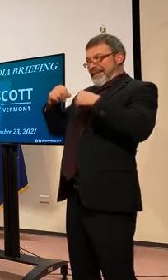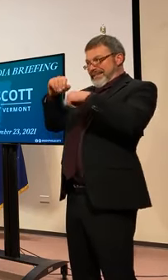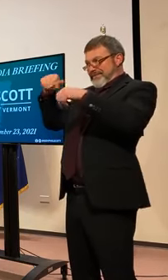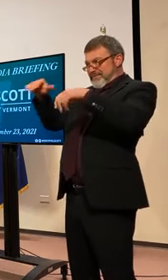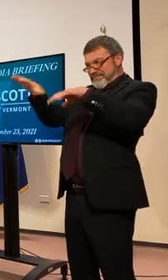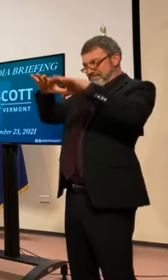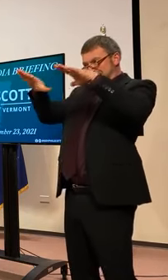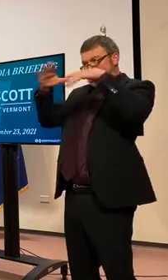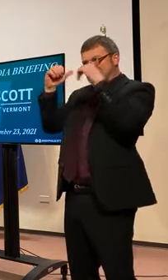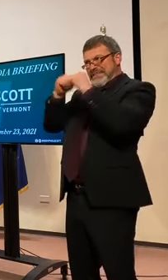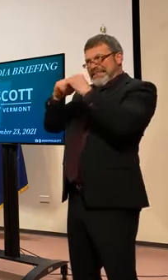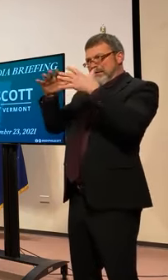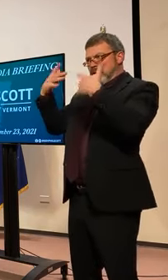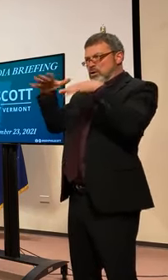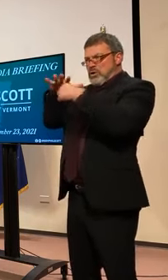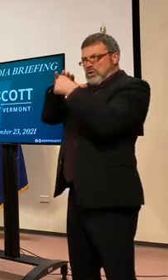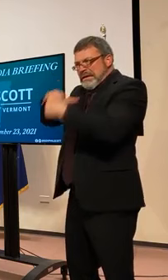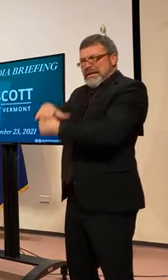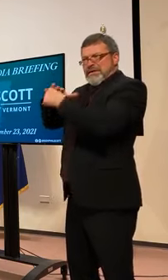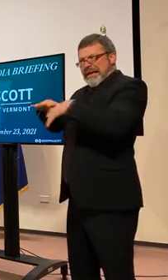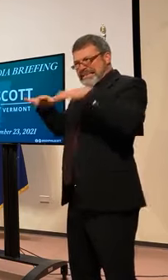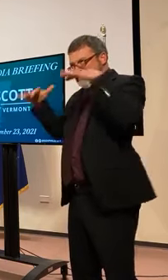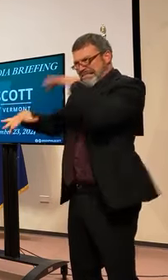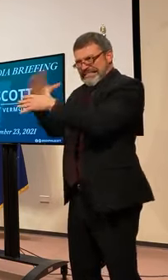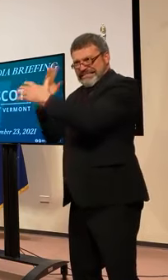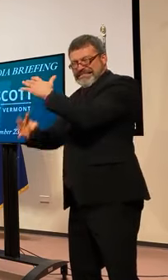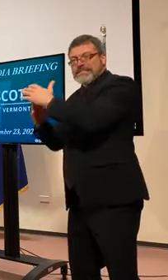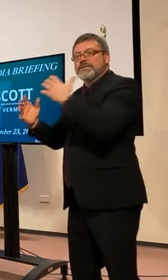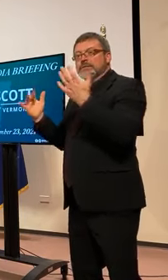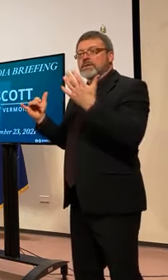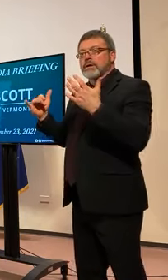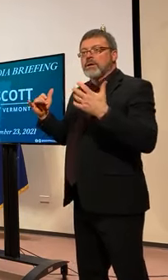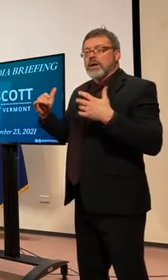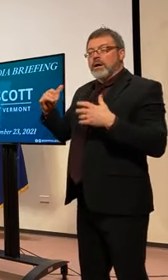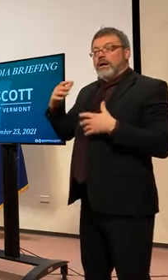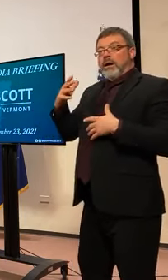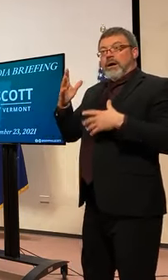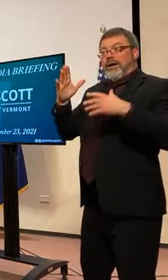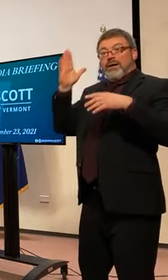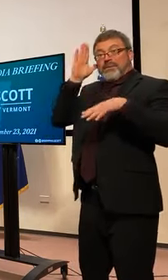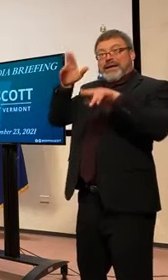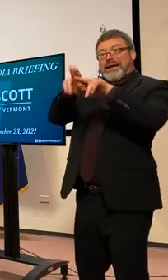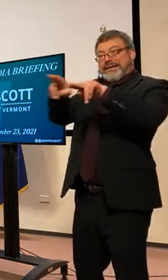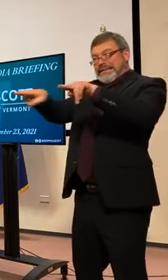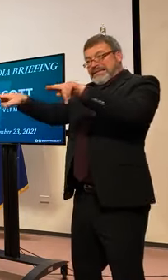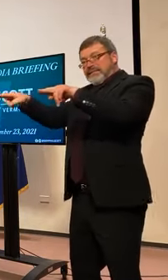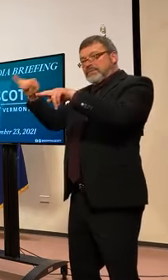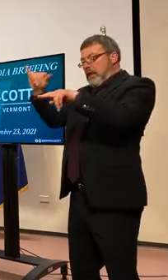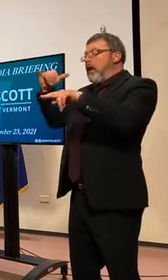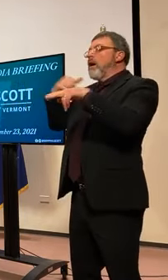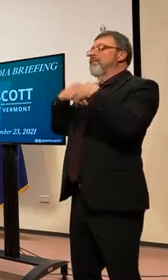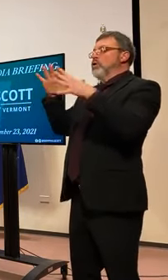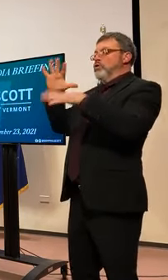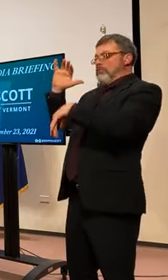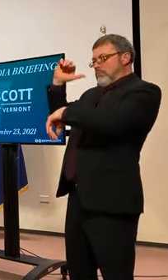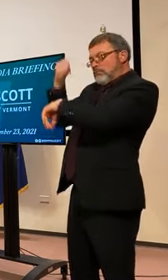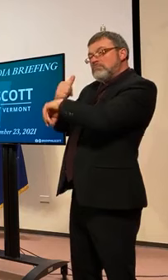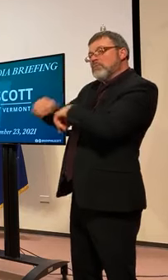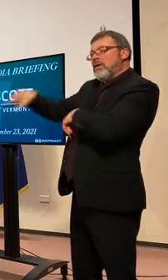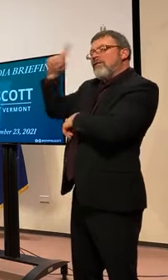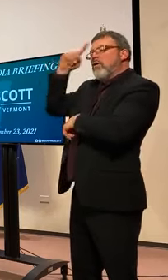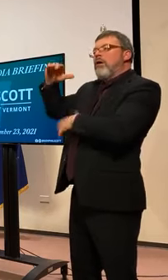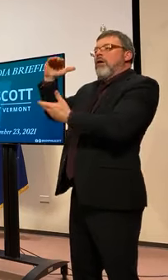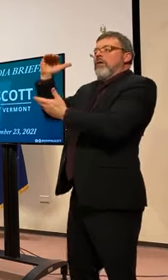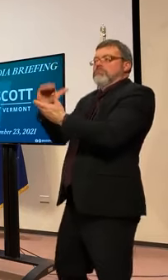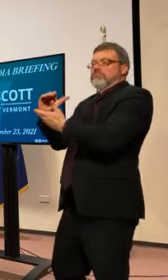80 additional subacute beds were staffed and filled at three locations throughout the state to alleviate the stress